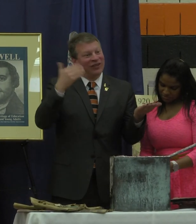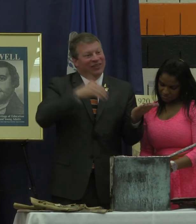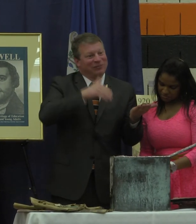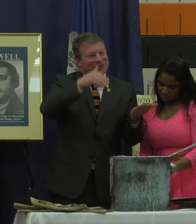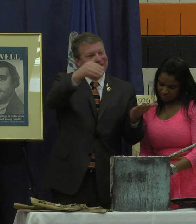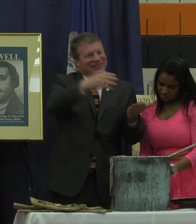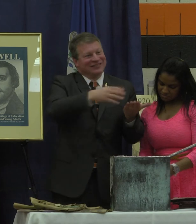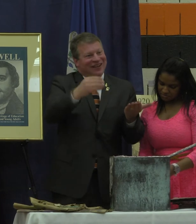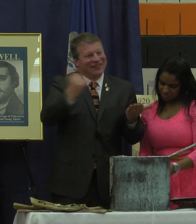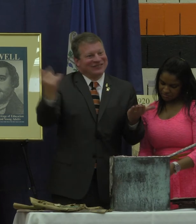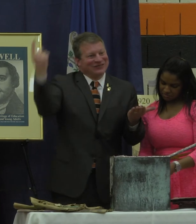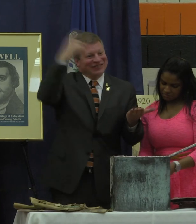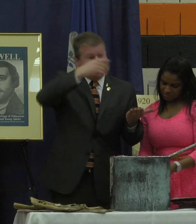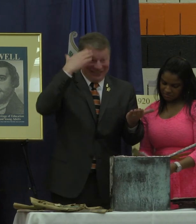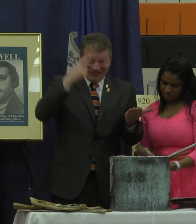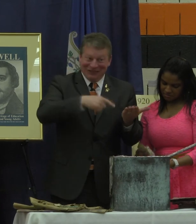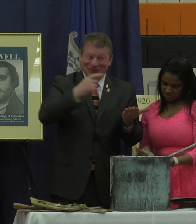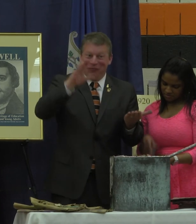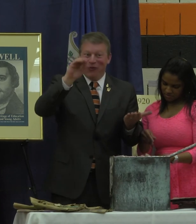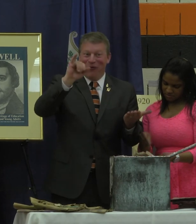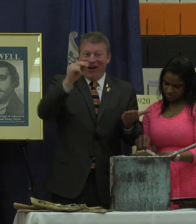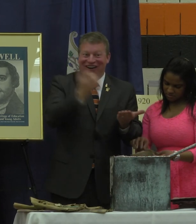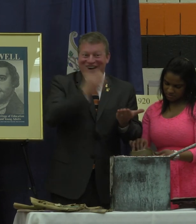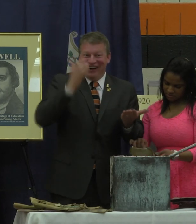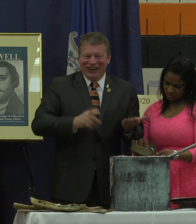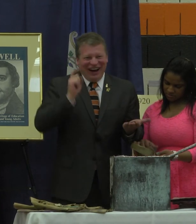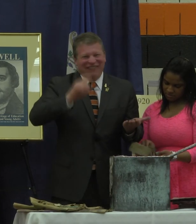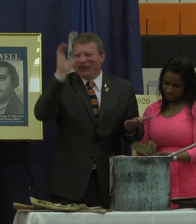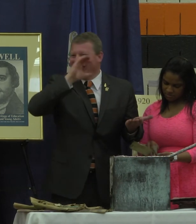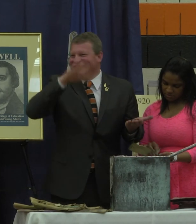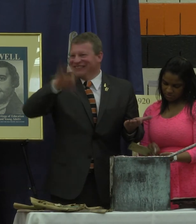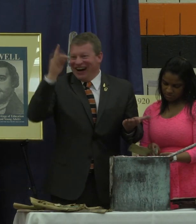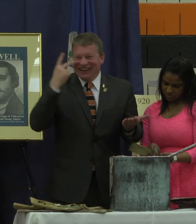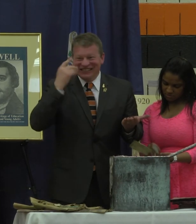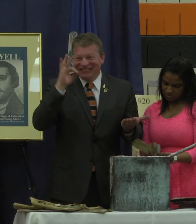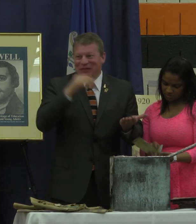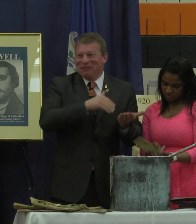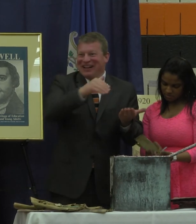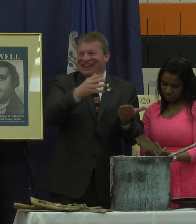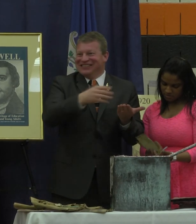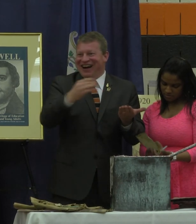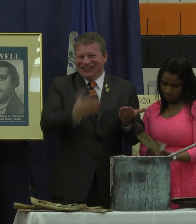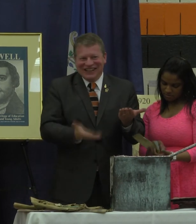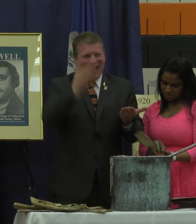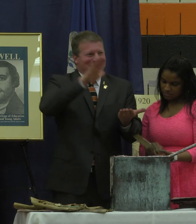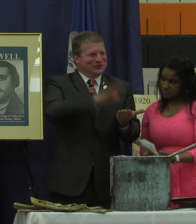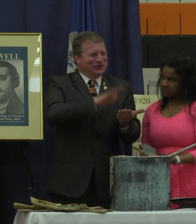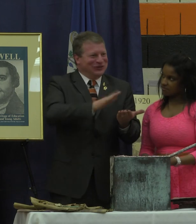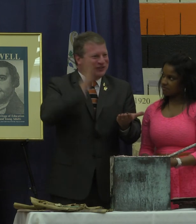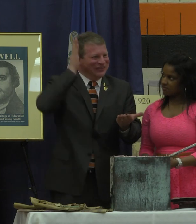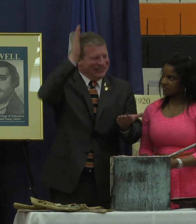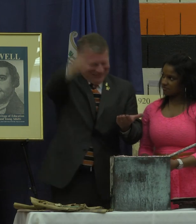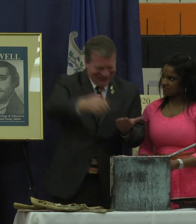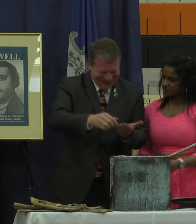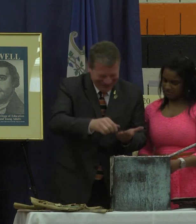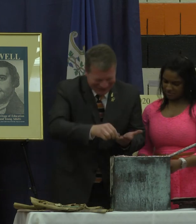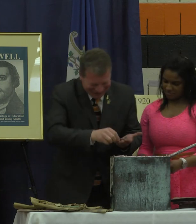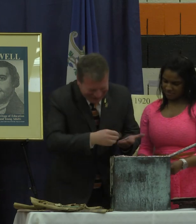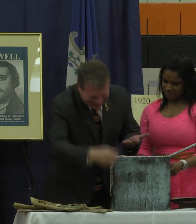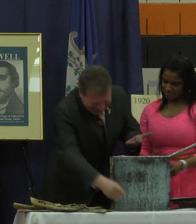Hopefully they're worth millions of dollars today. You never know. Coin, we have to find a coin collector and find out. That could help the school if they